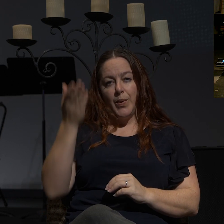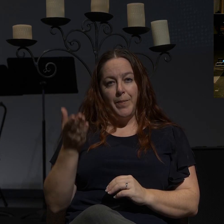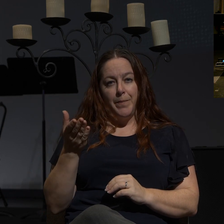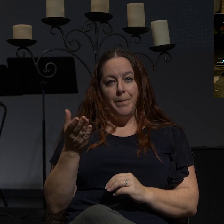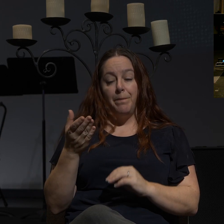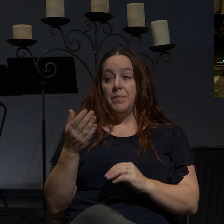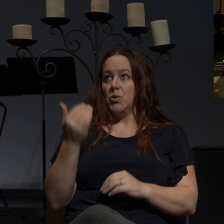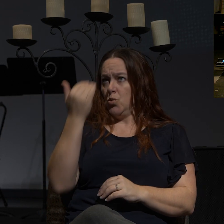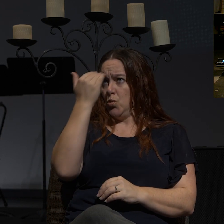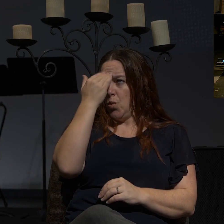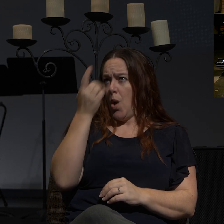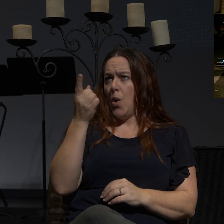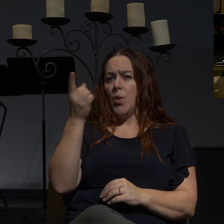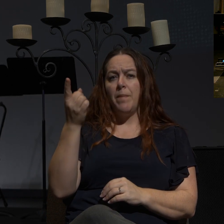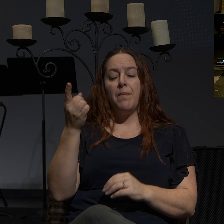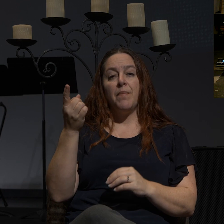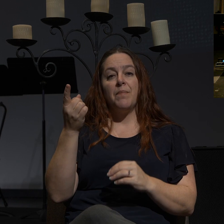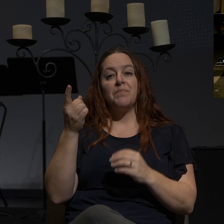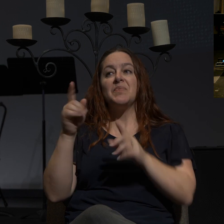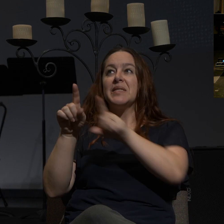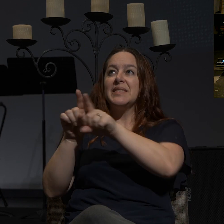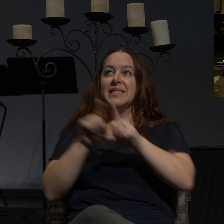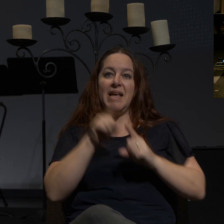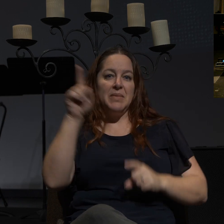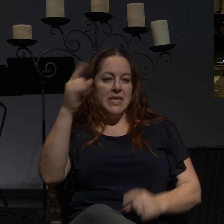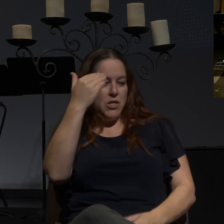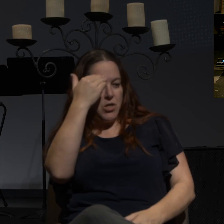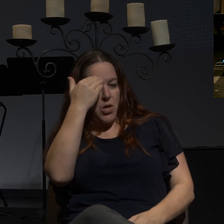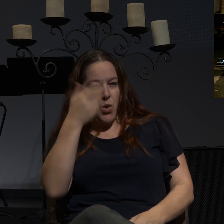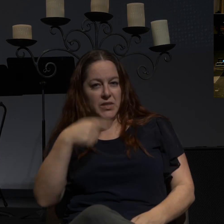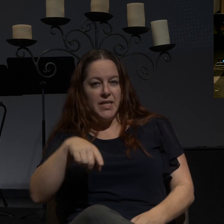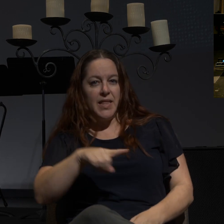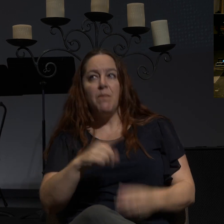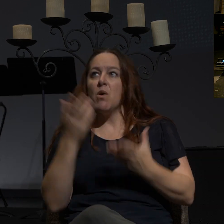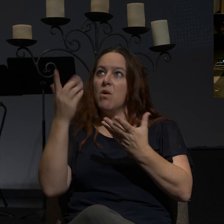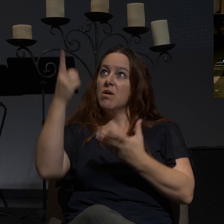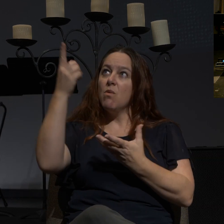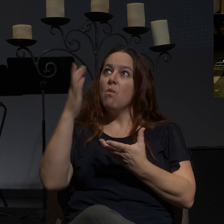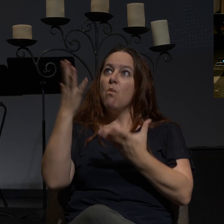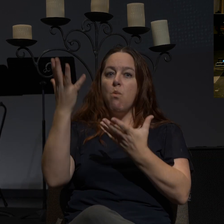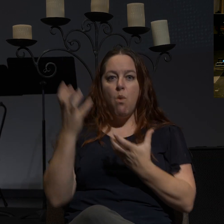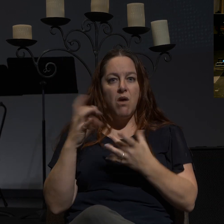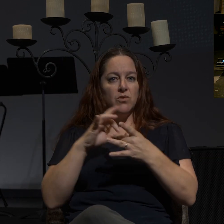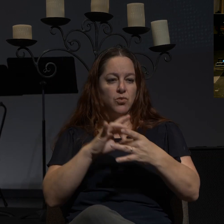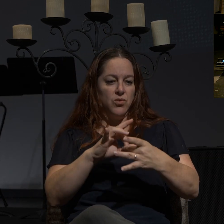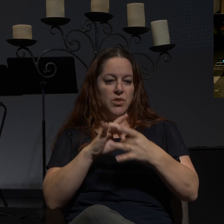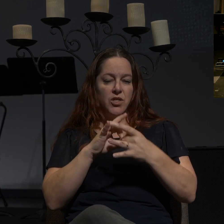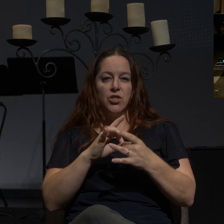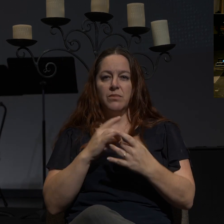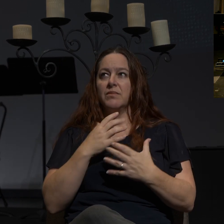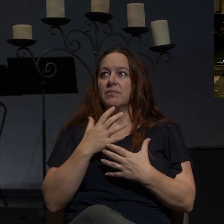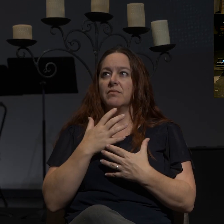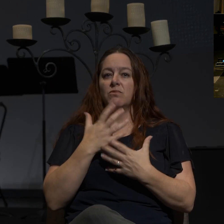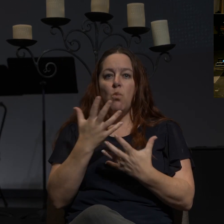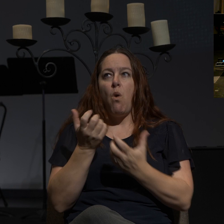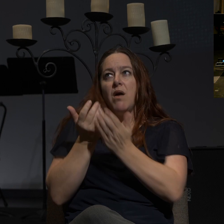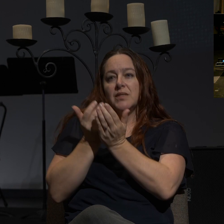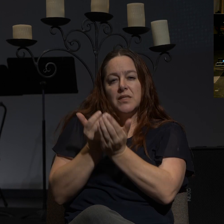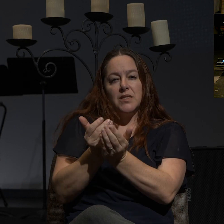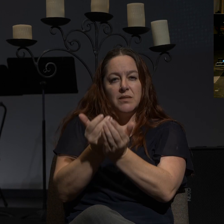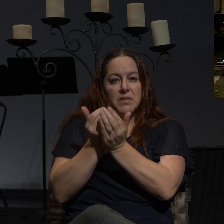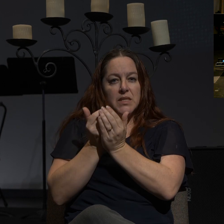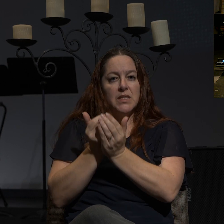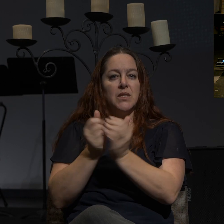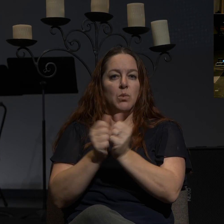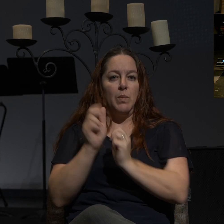To know him the way he knows them. He wants relationship. He desires intimacy